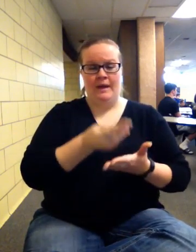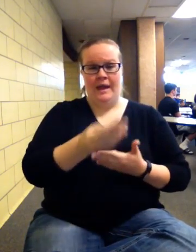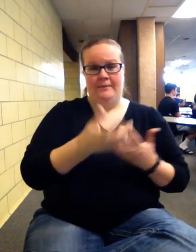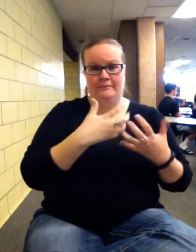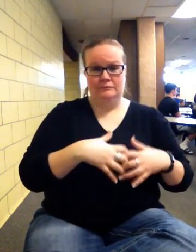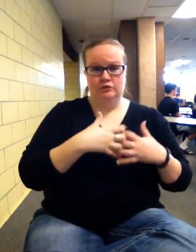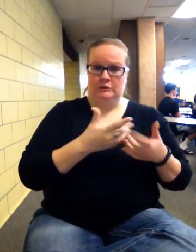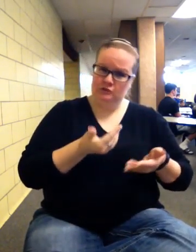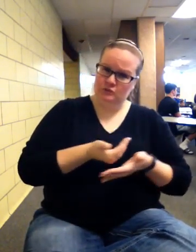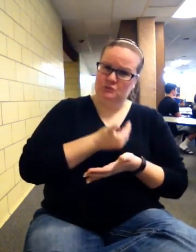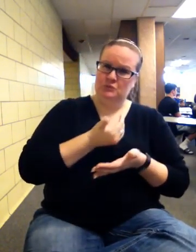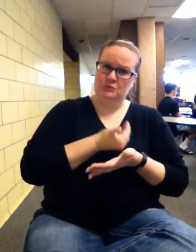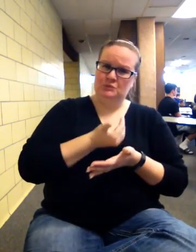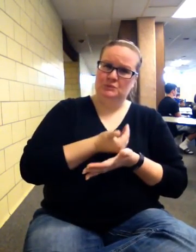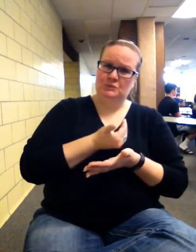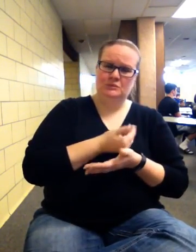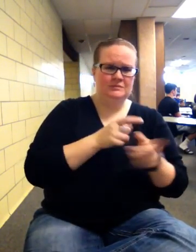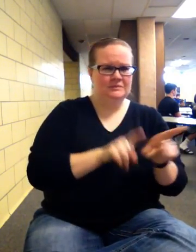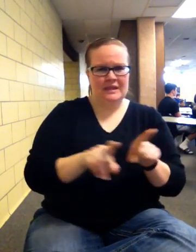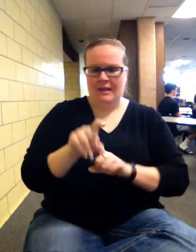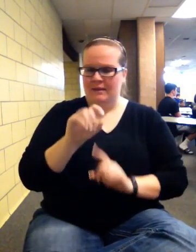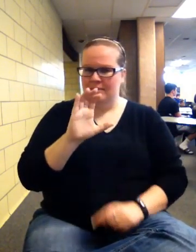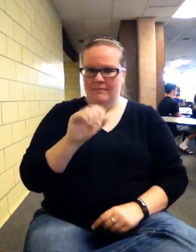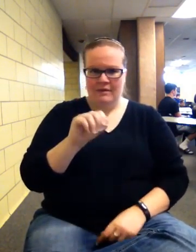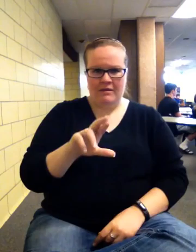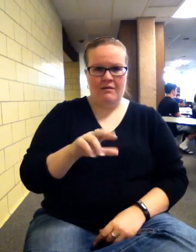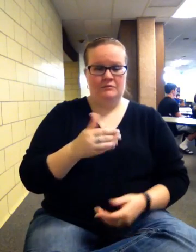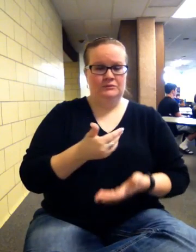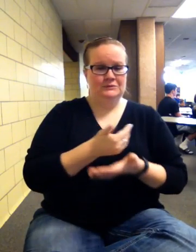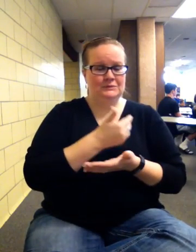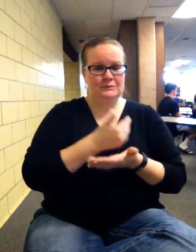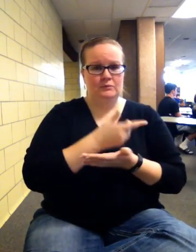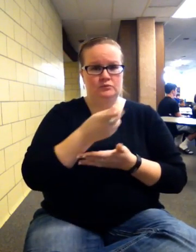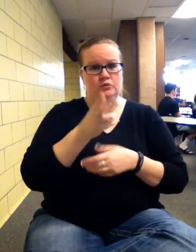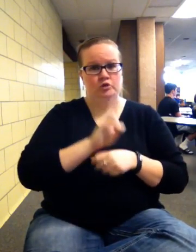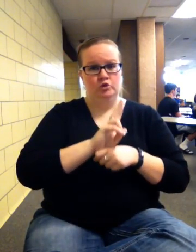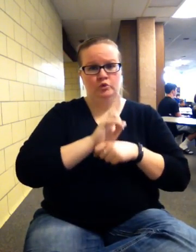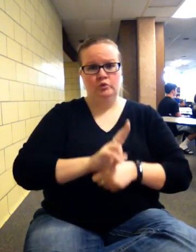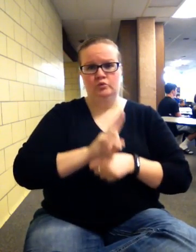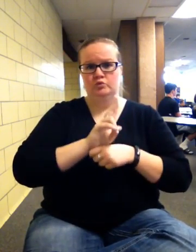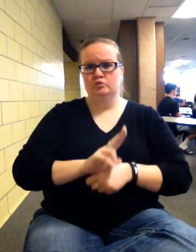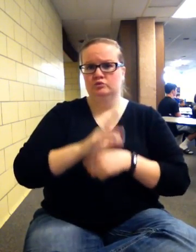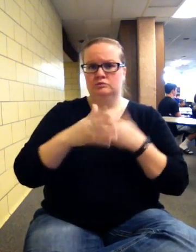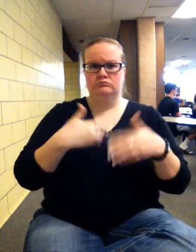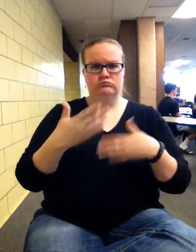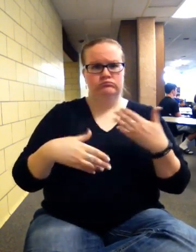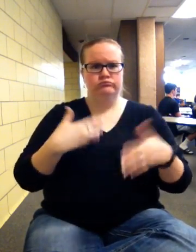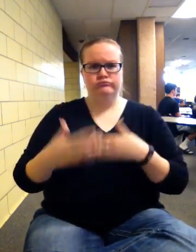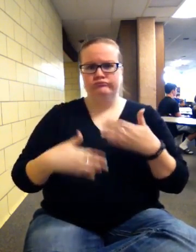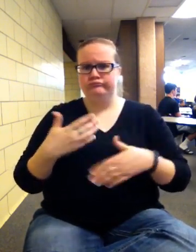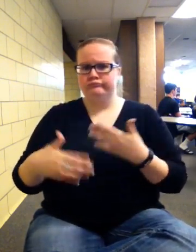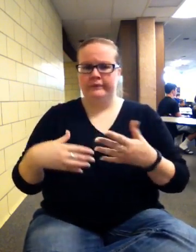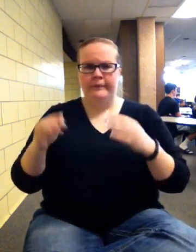brand new. So just like a car, brand new. And then as you start to use it, think about it, as you start to use your car, you're going to have more and more maintenance